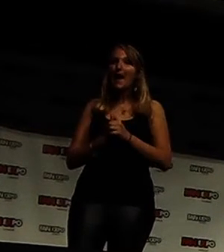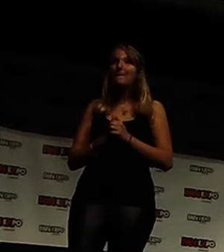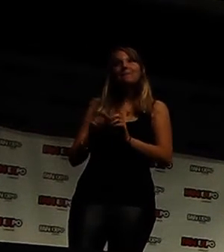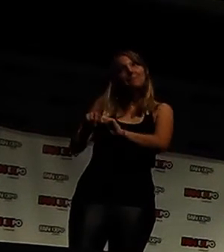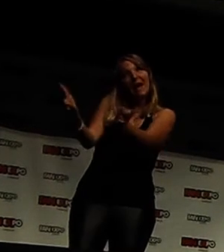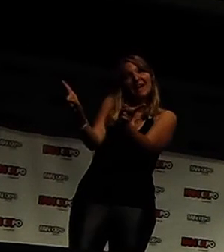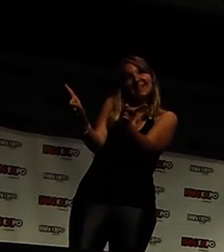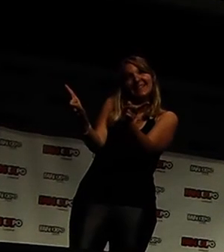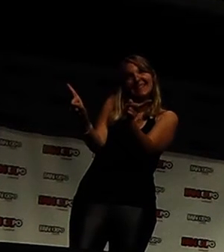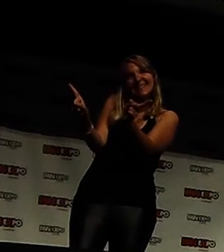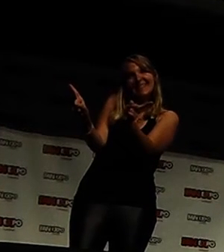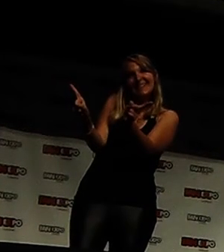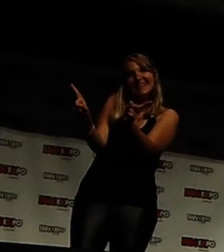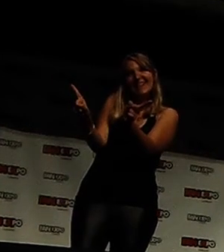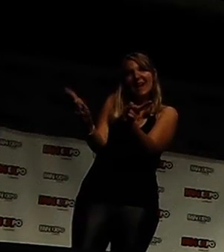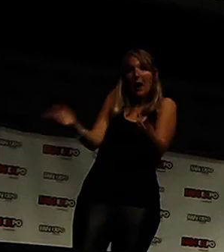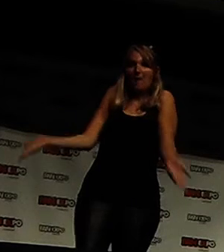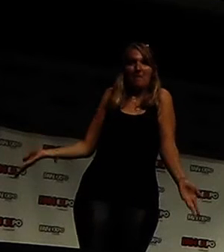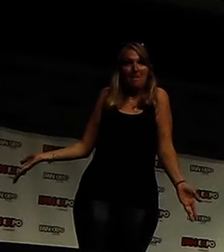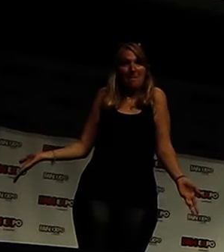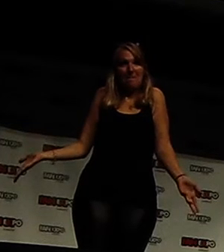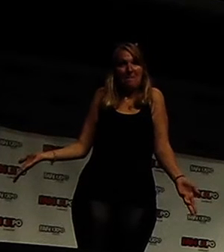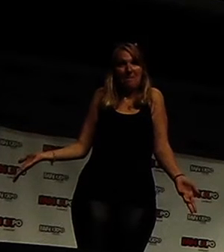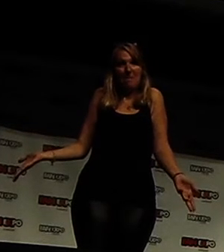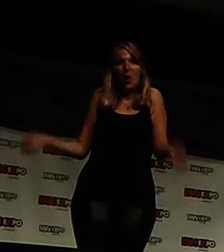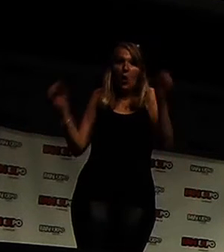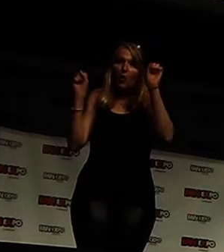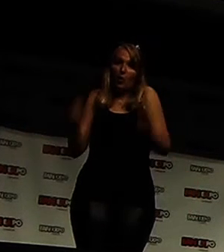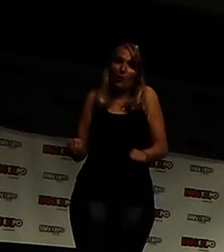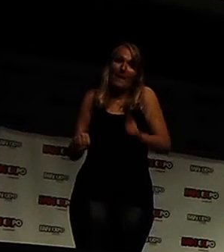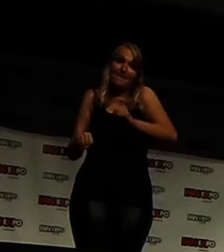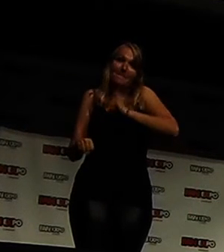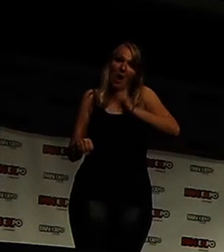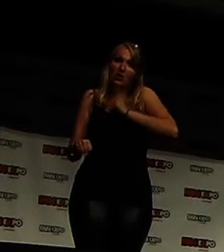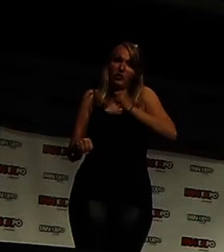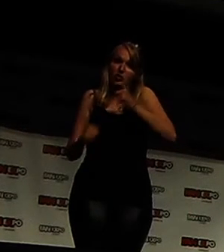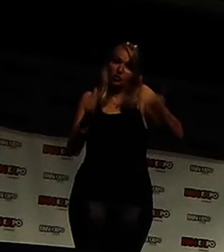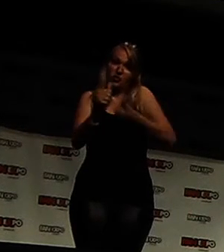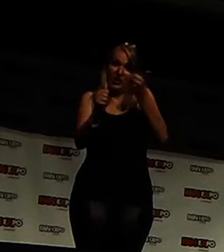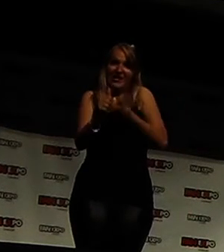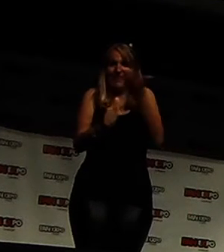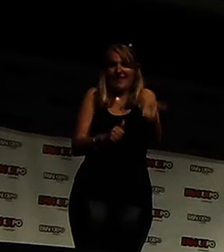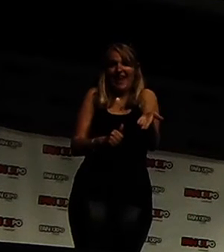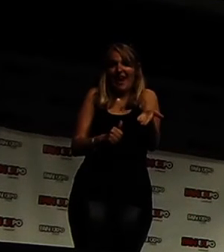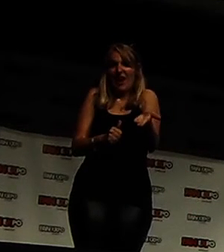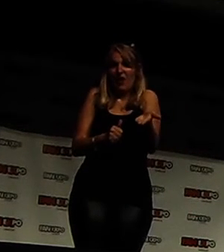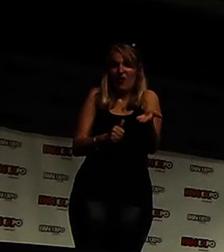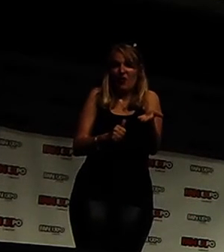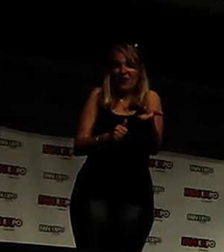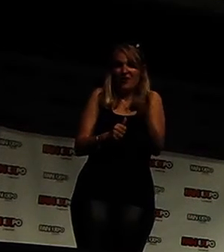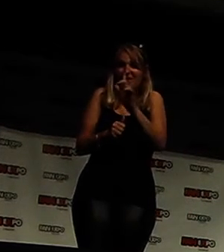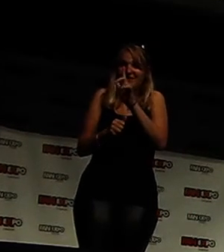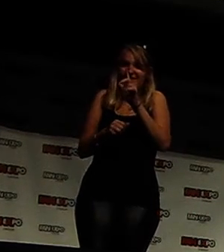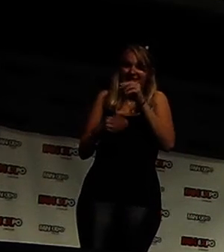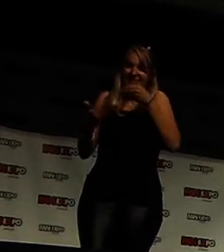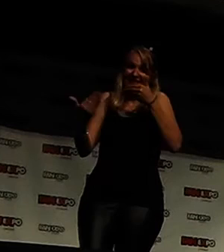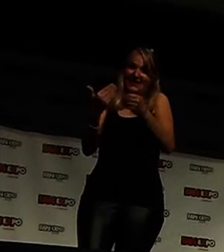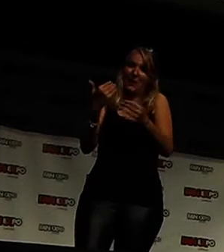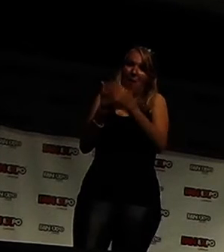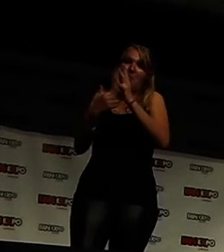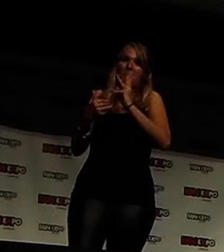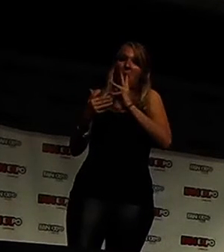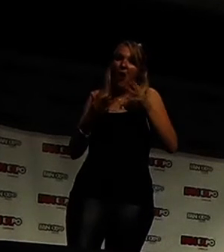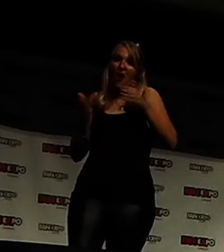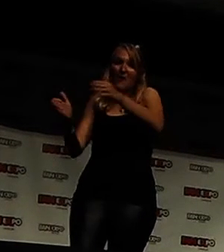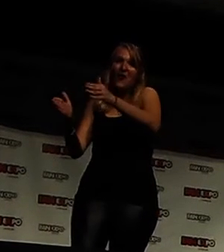but I mean, who's to say there couldn't be a monster that chases you down the promenade? That could happen.